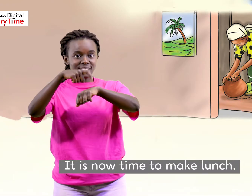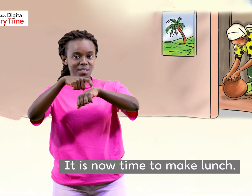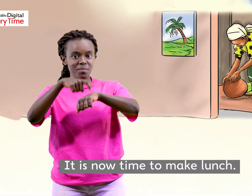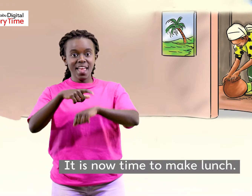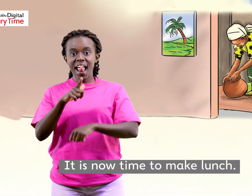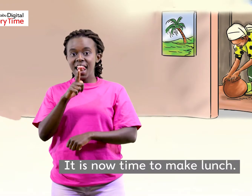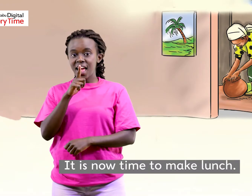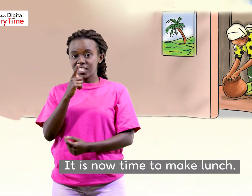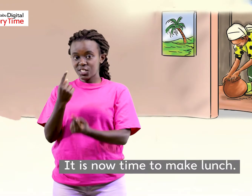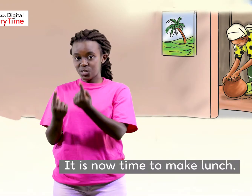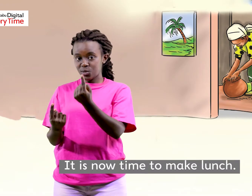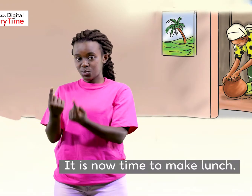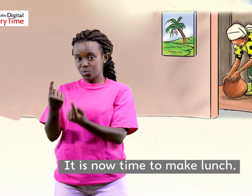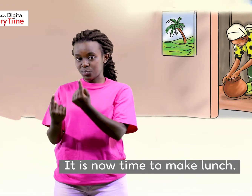It is now time to make lunch.